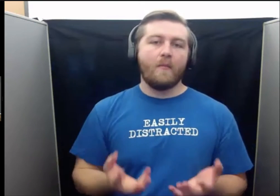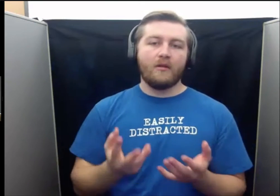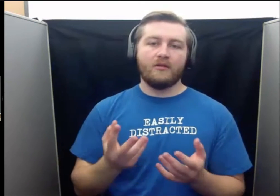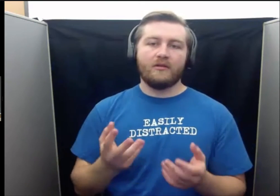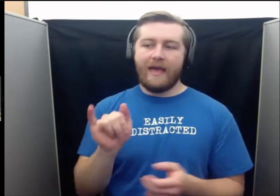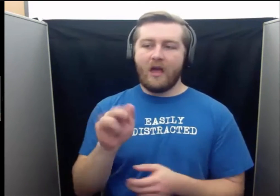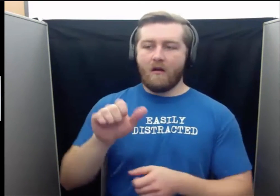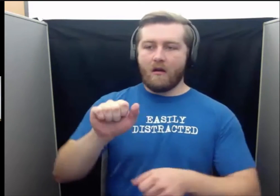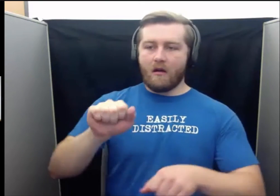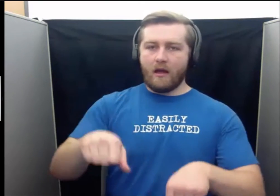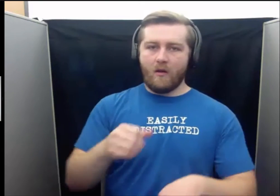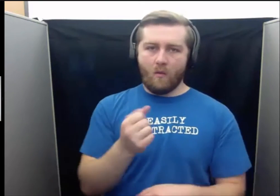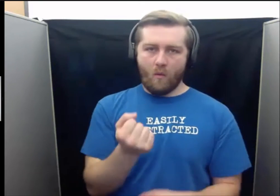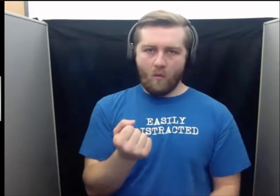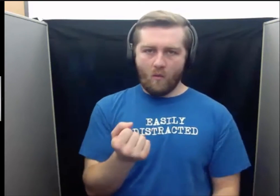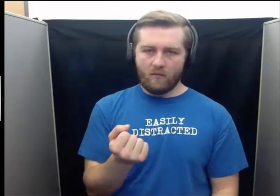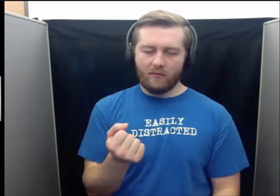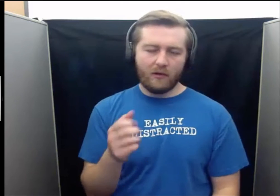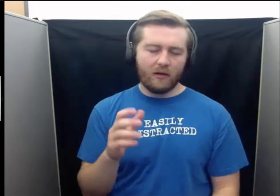And we'll look at that a little bit more in a bit.